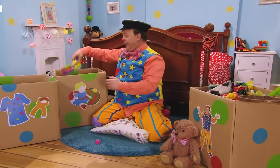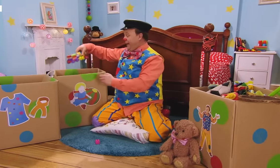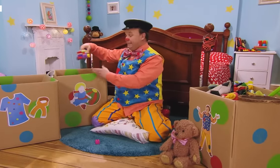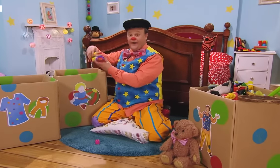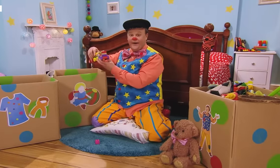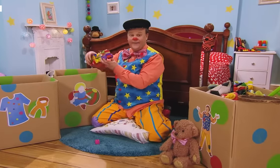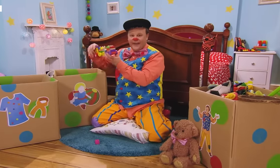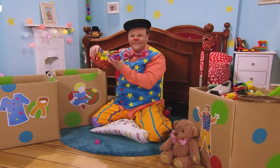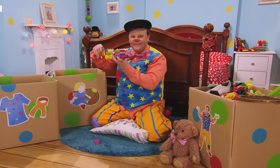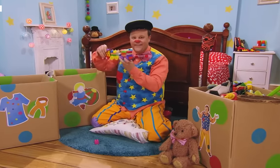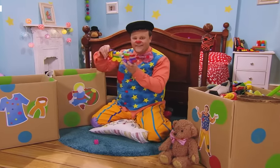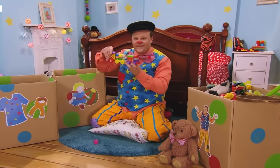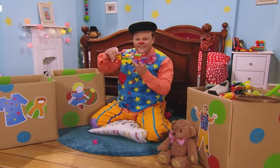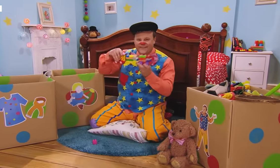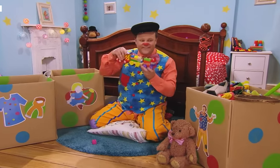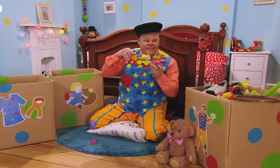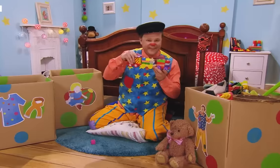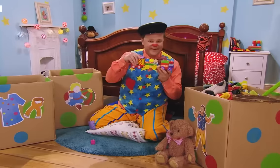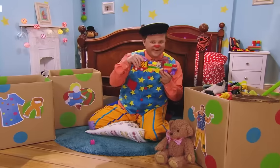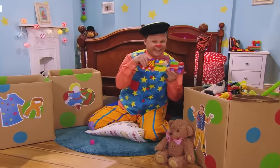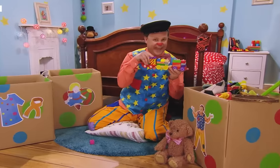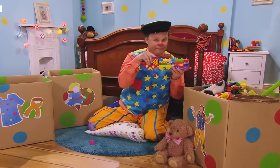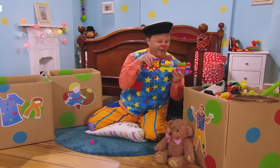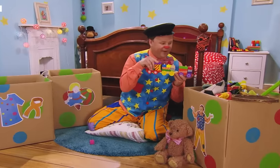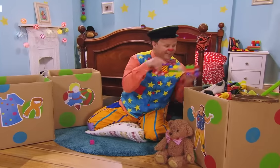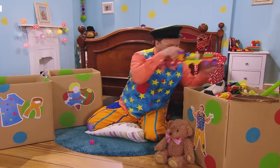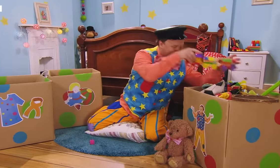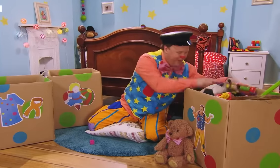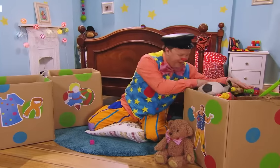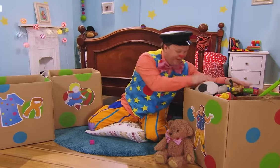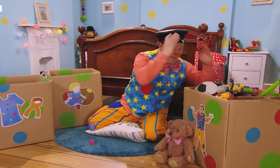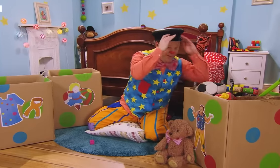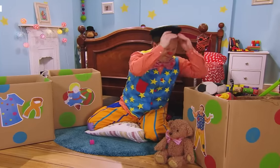All aboard! To the keep box!